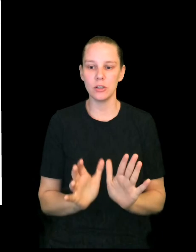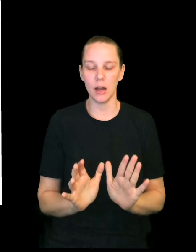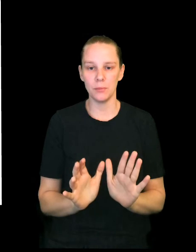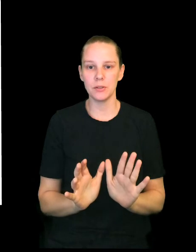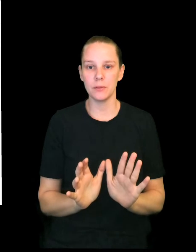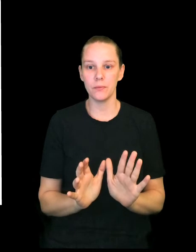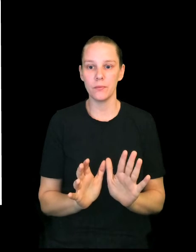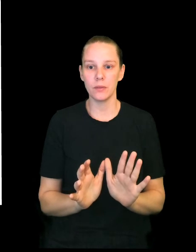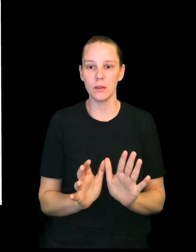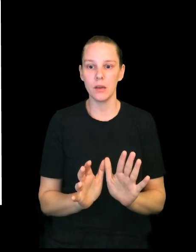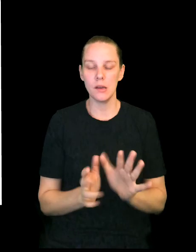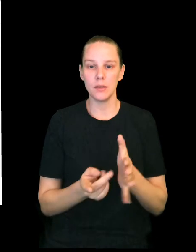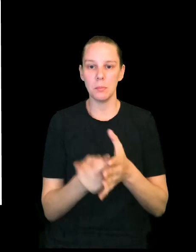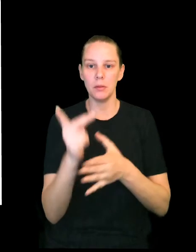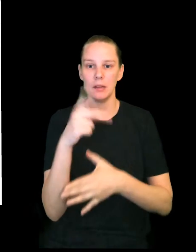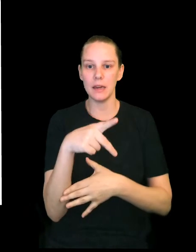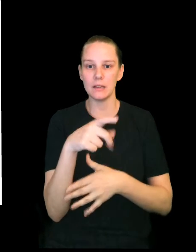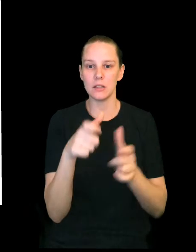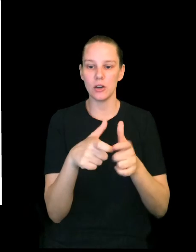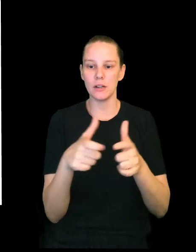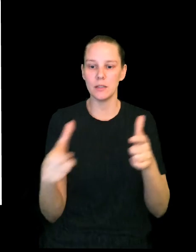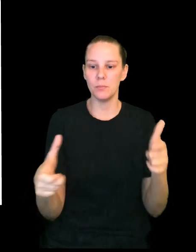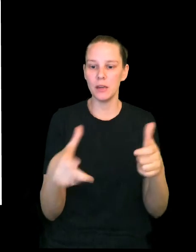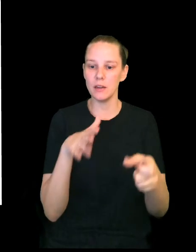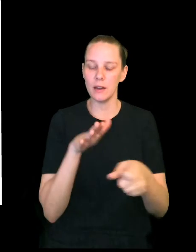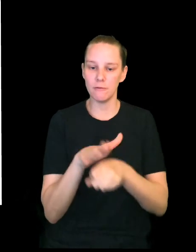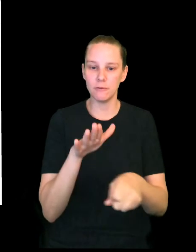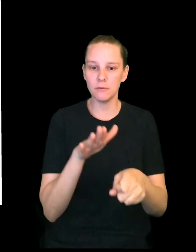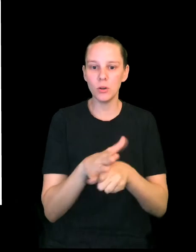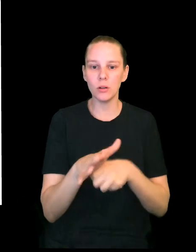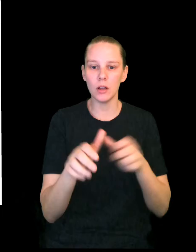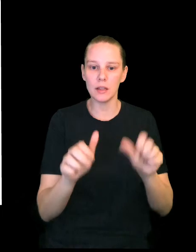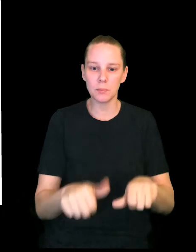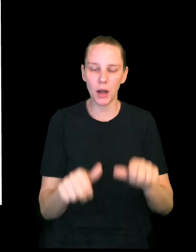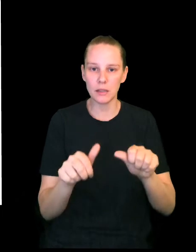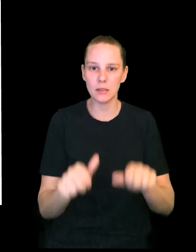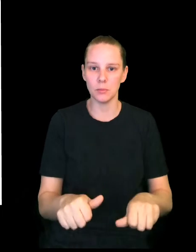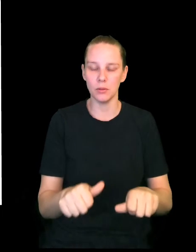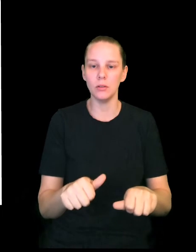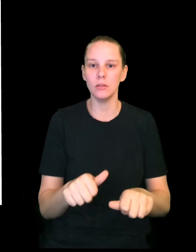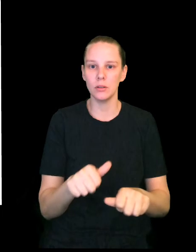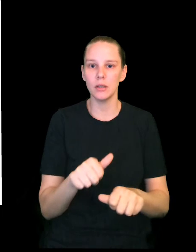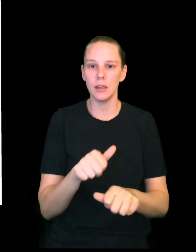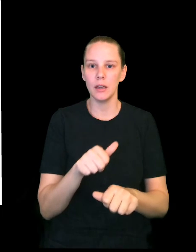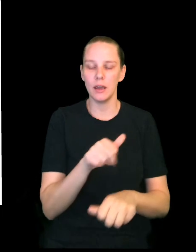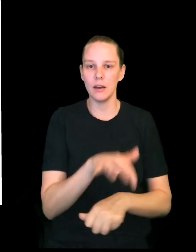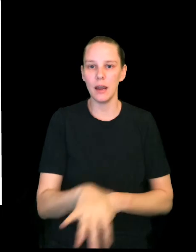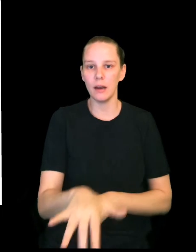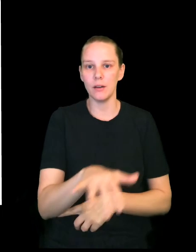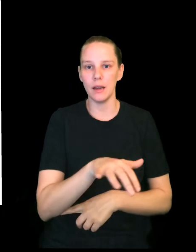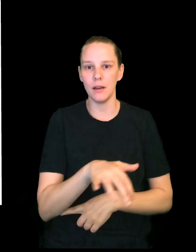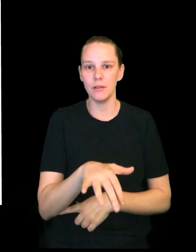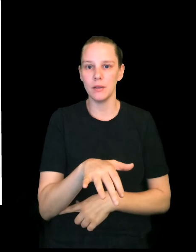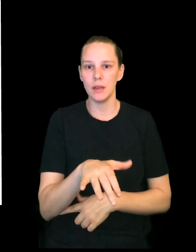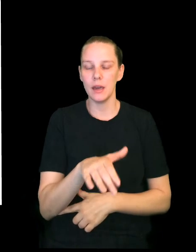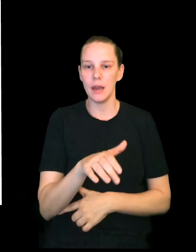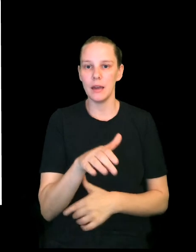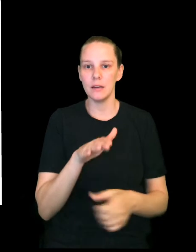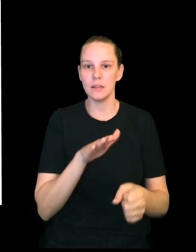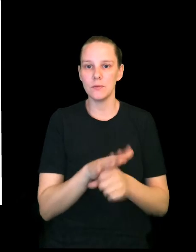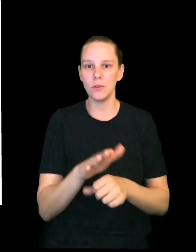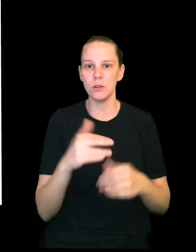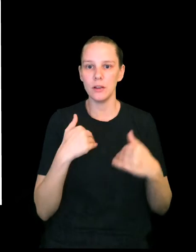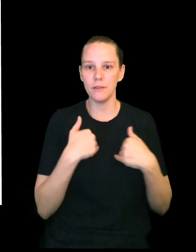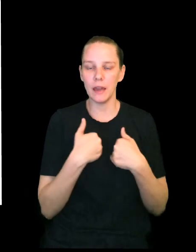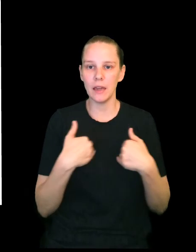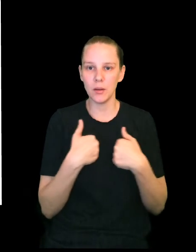or stopped. The plants are as big and full as possible in an area, and